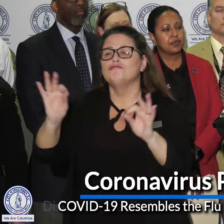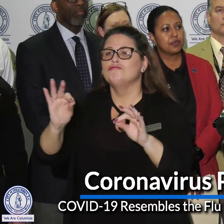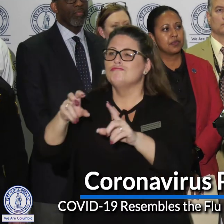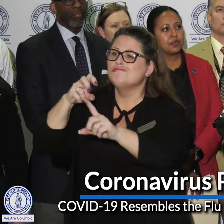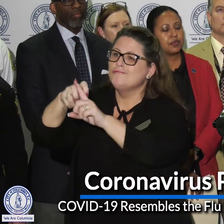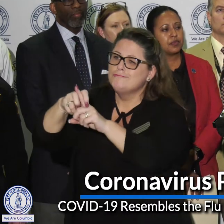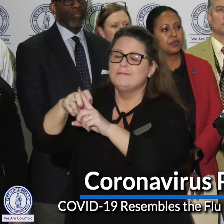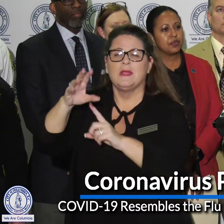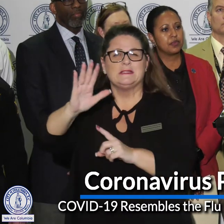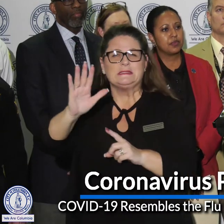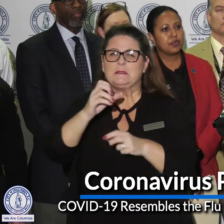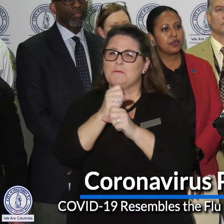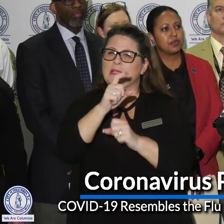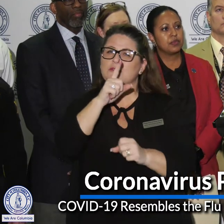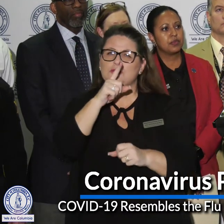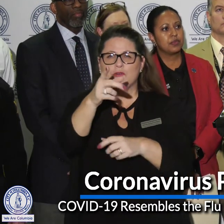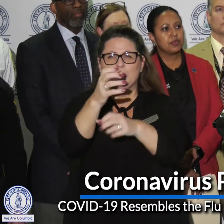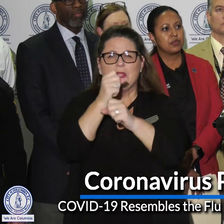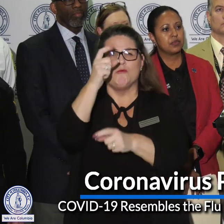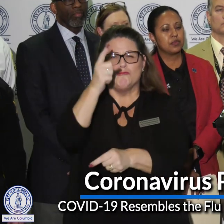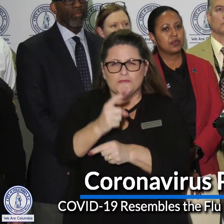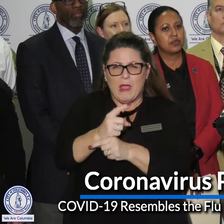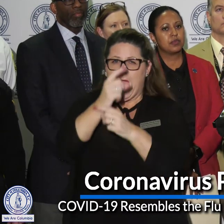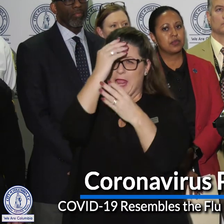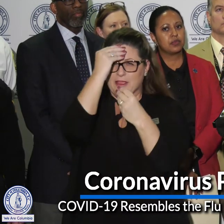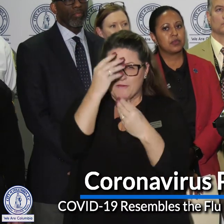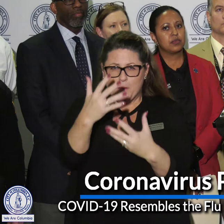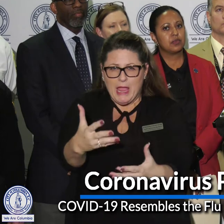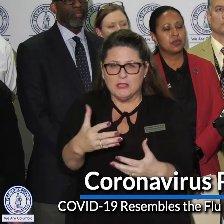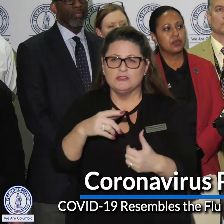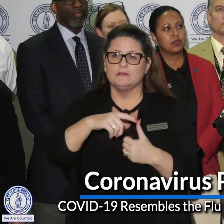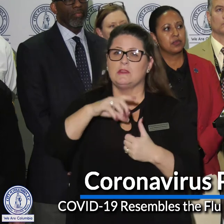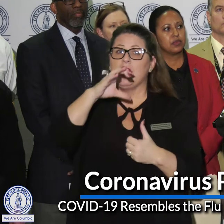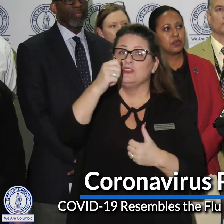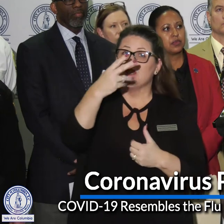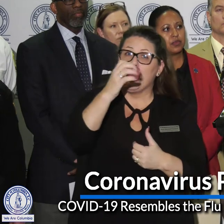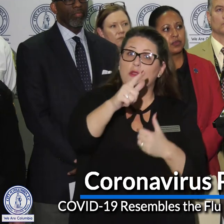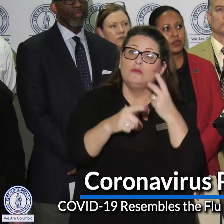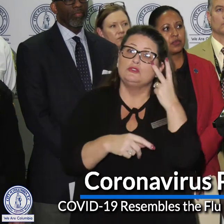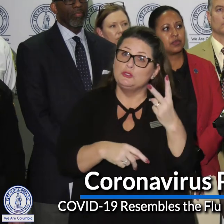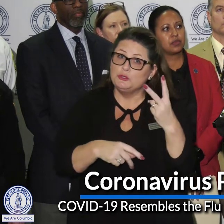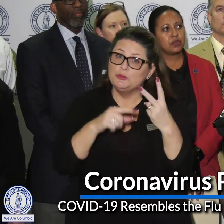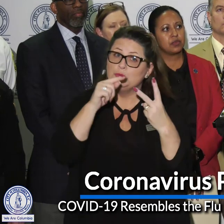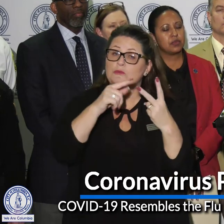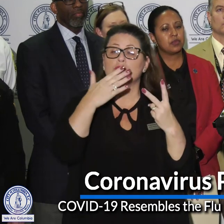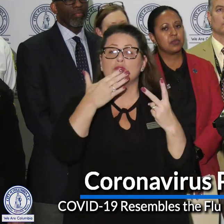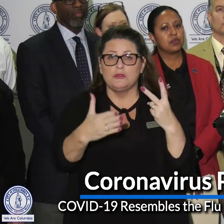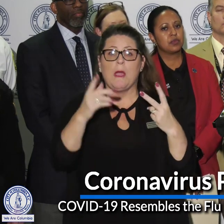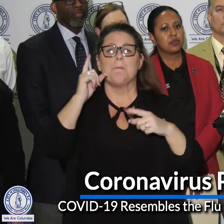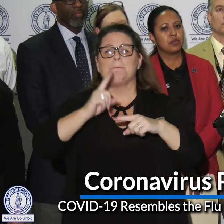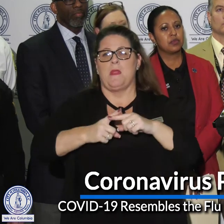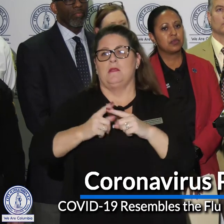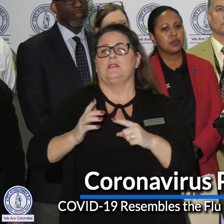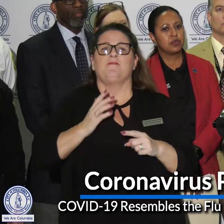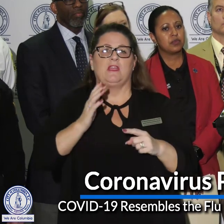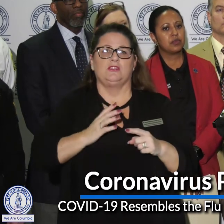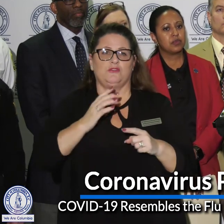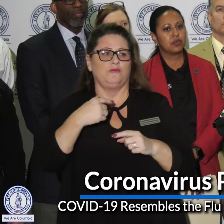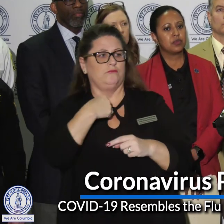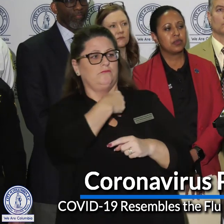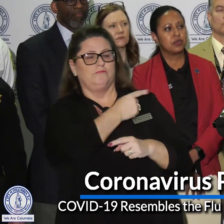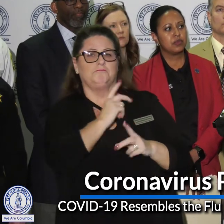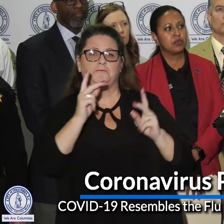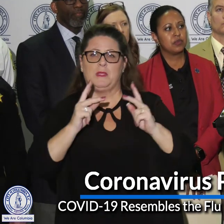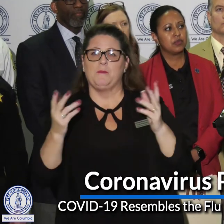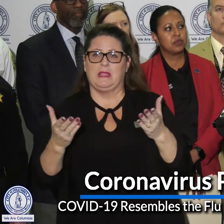the major stations represented here. You can always rely on Channel 2, and certainly the official entities that stand before you here